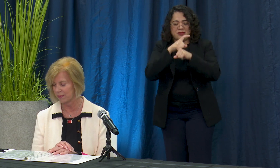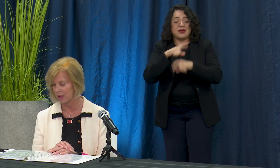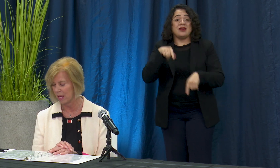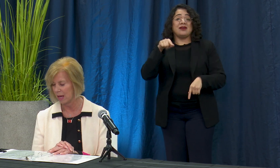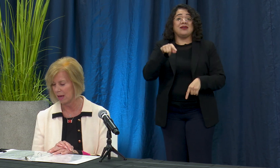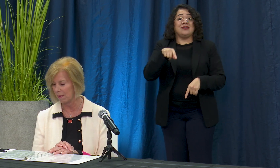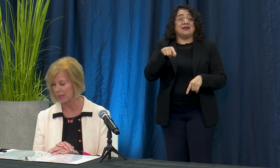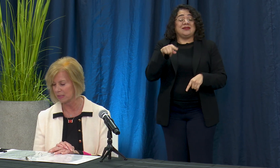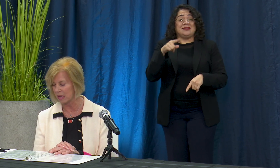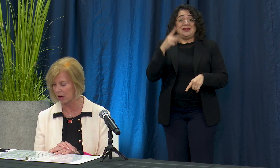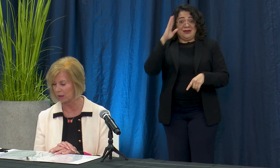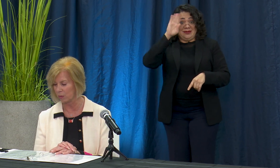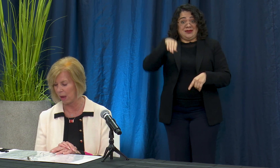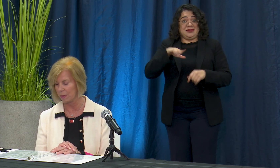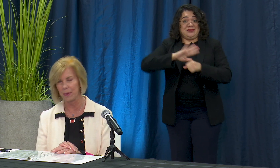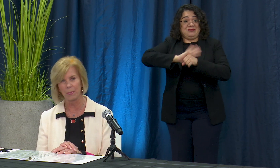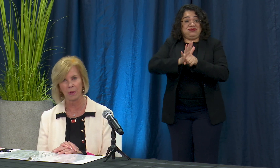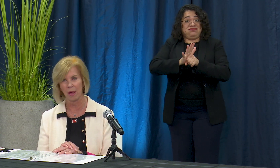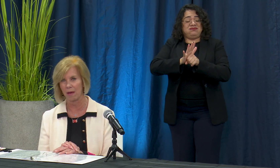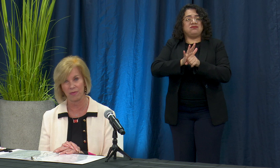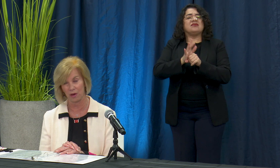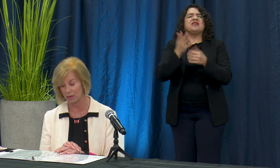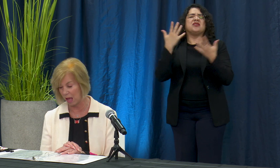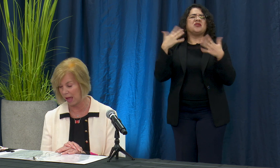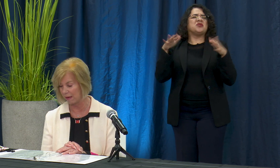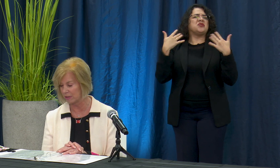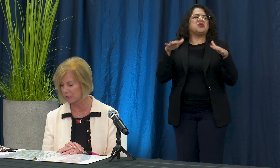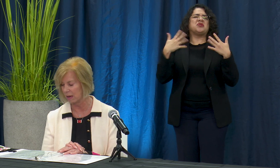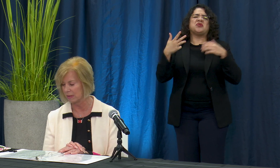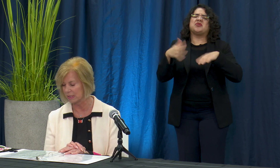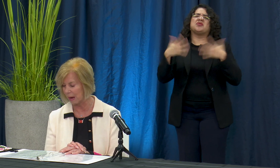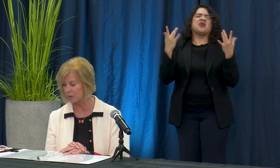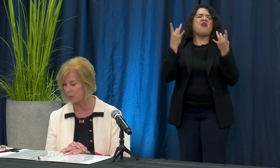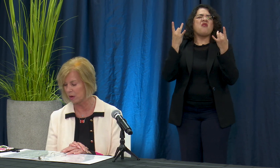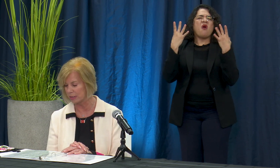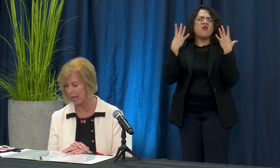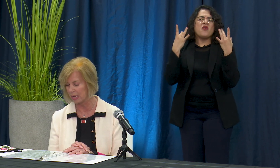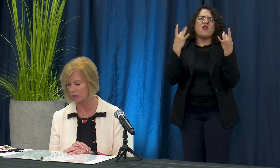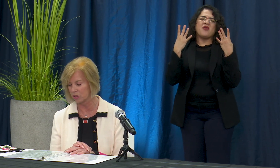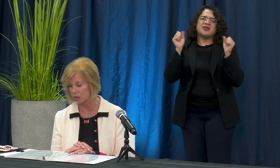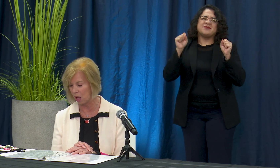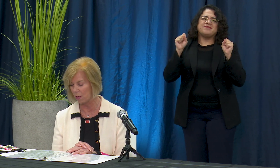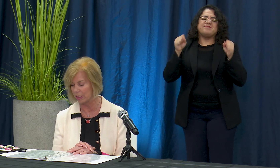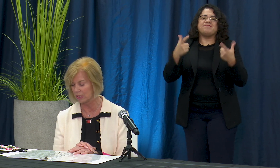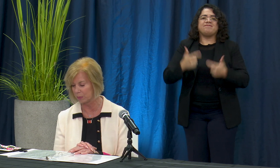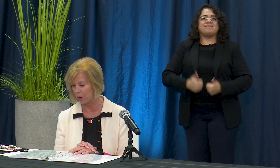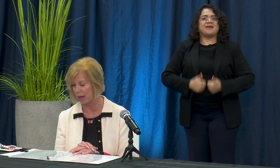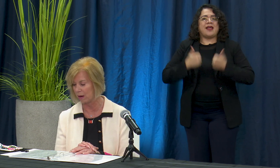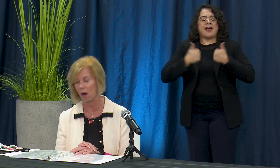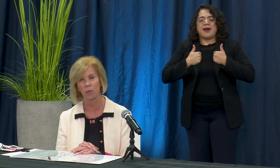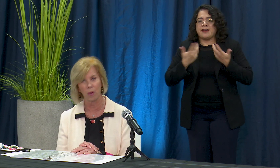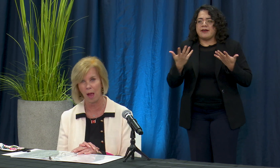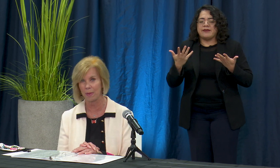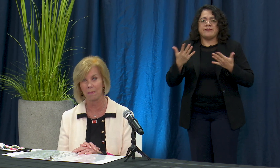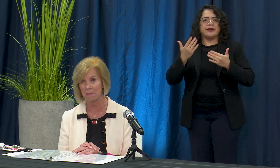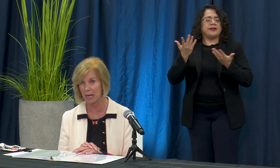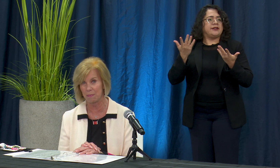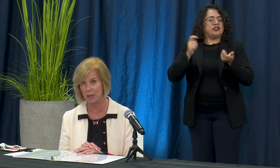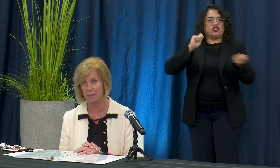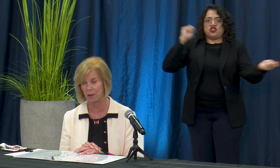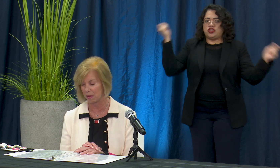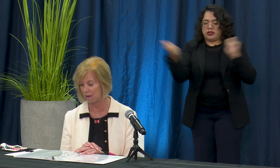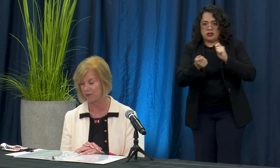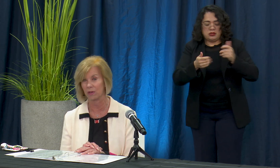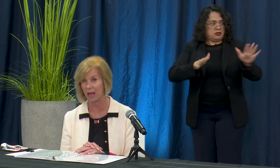vicious. It's not only robbing people of their lives, the steps we are taking to slow its spread are robbing